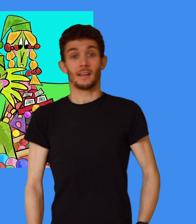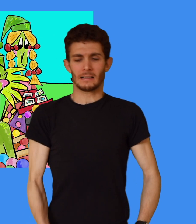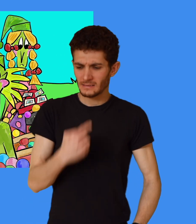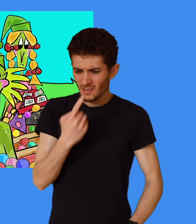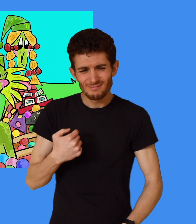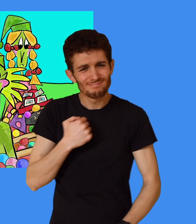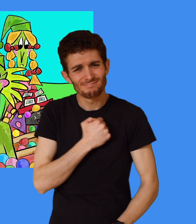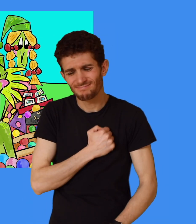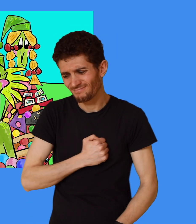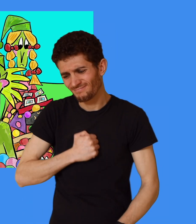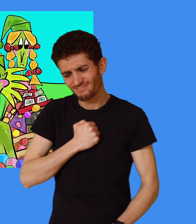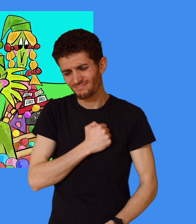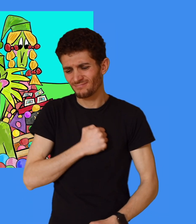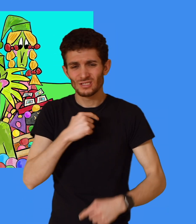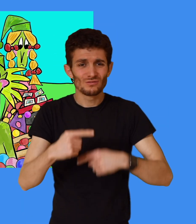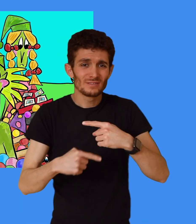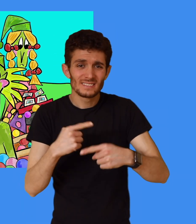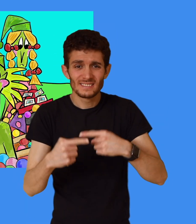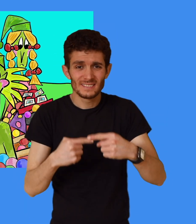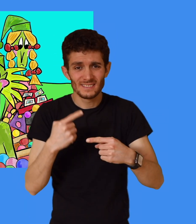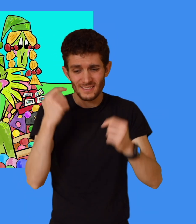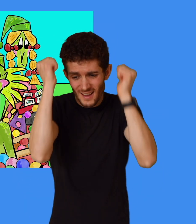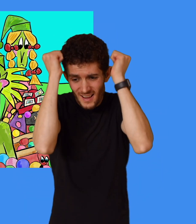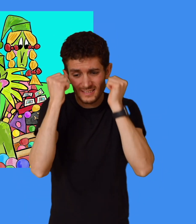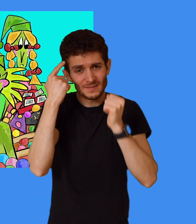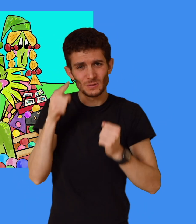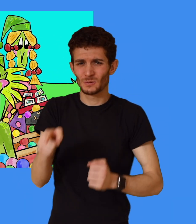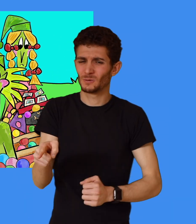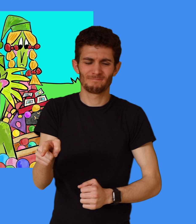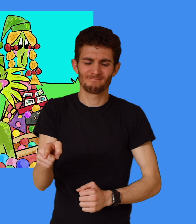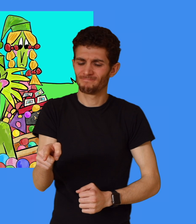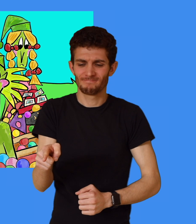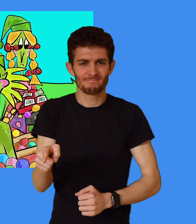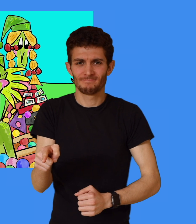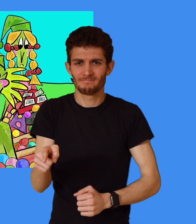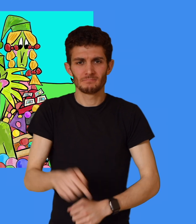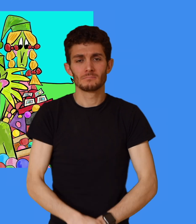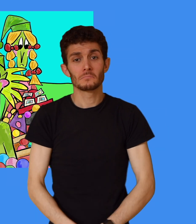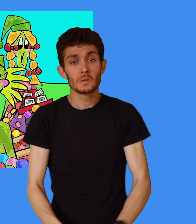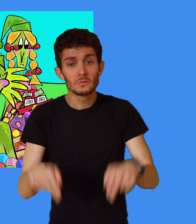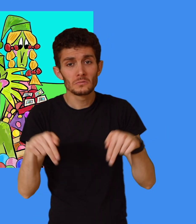Sorry, Hats, no recycled hat for you, said LG.